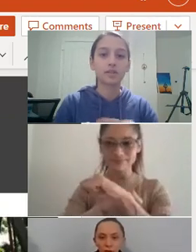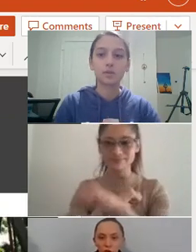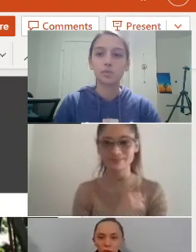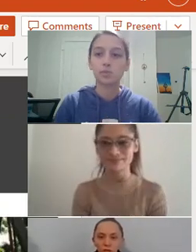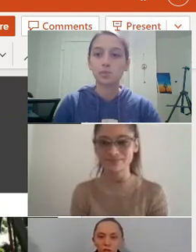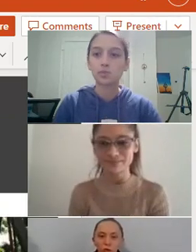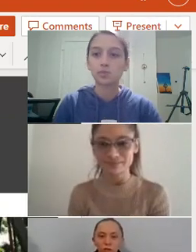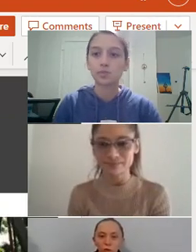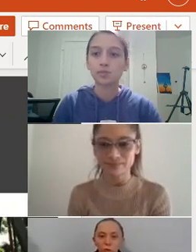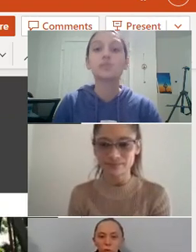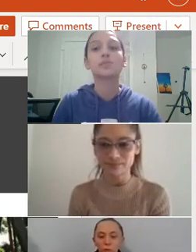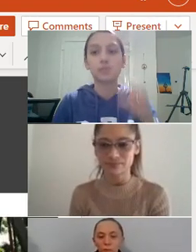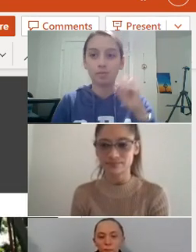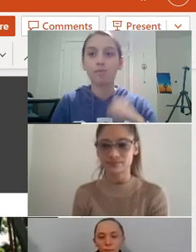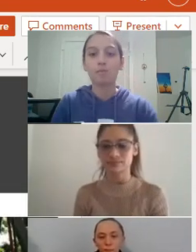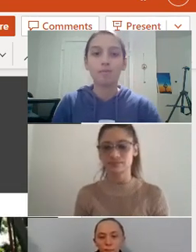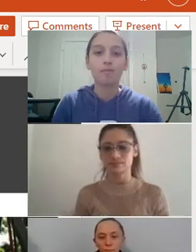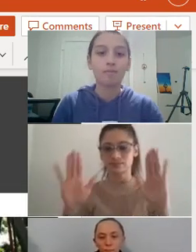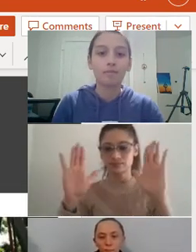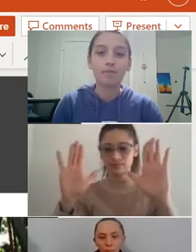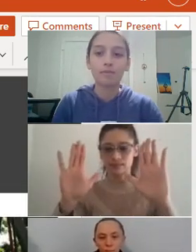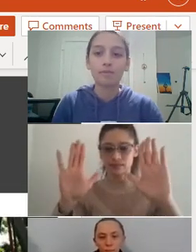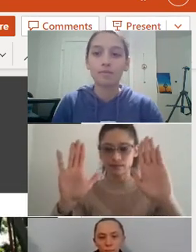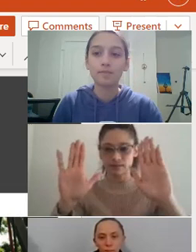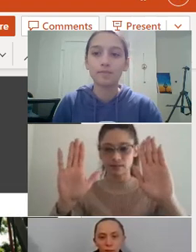And facial expression is important too.